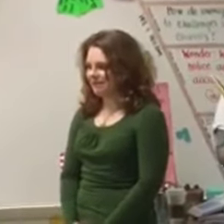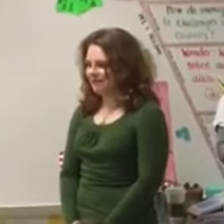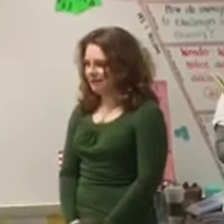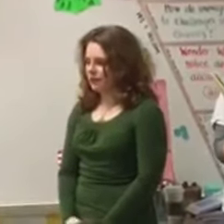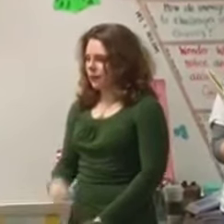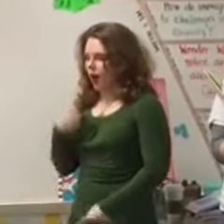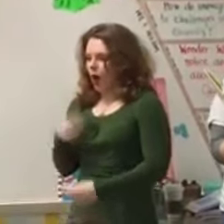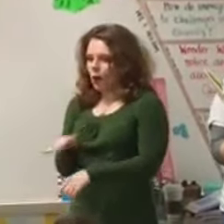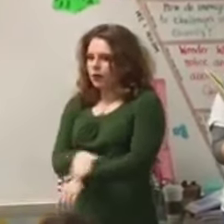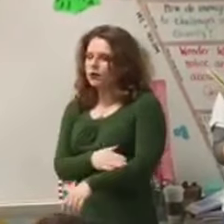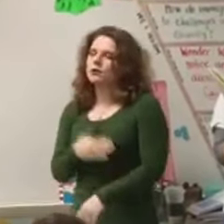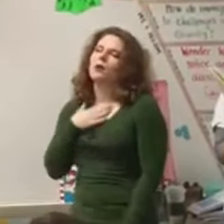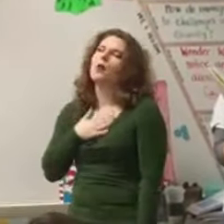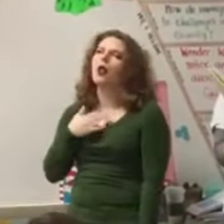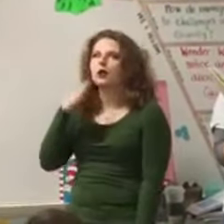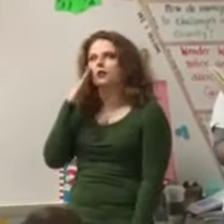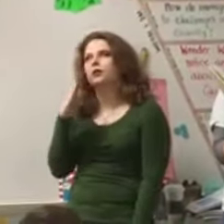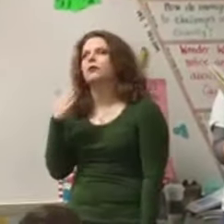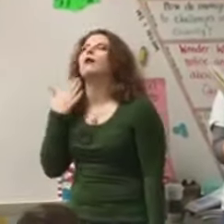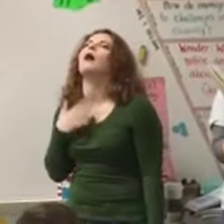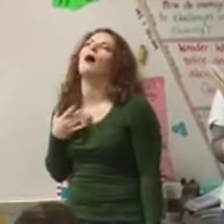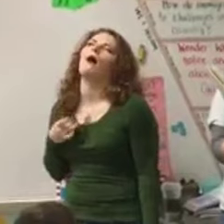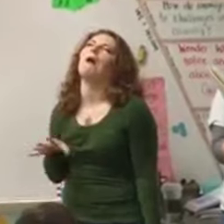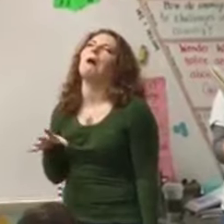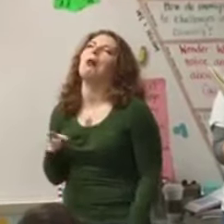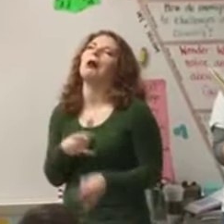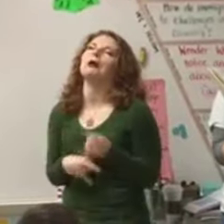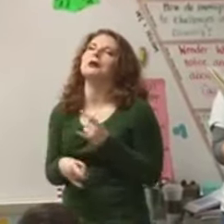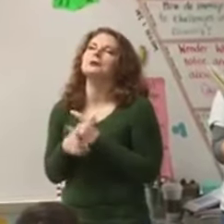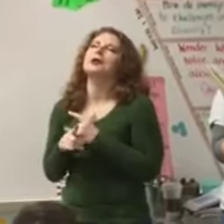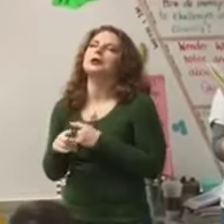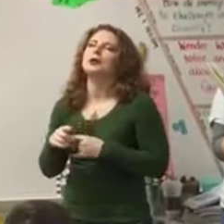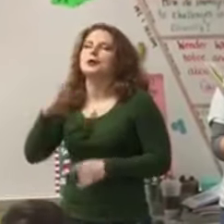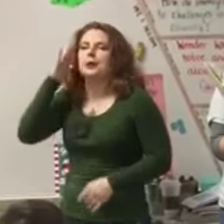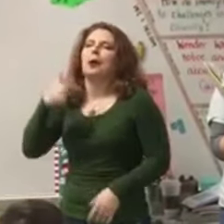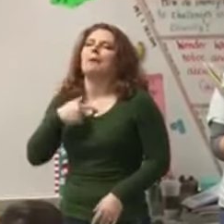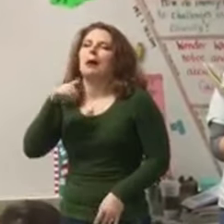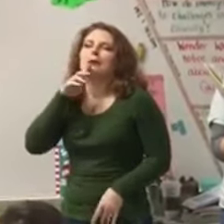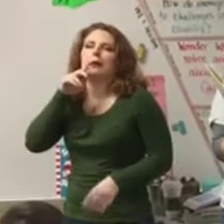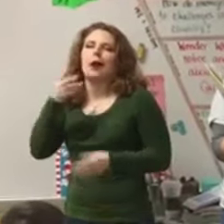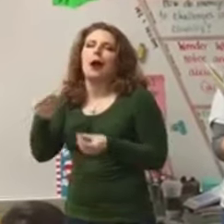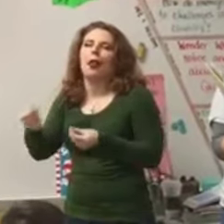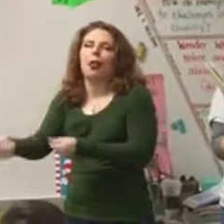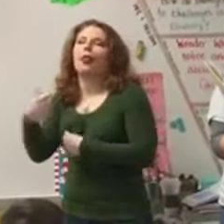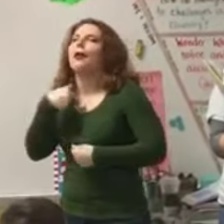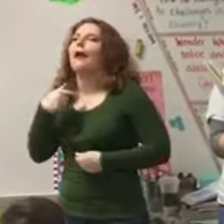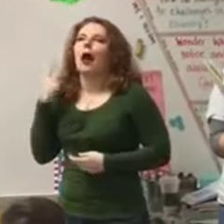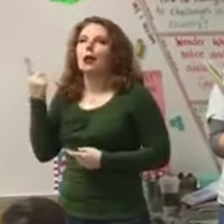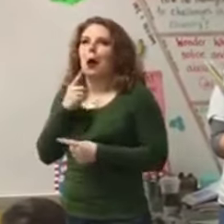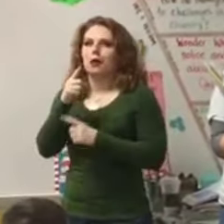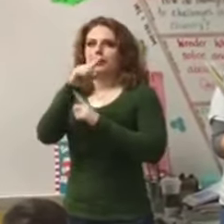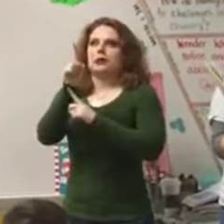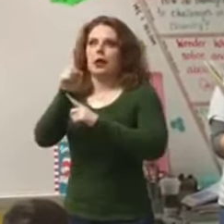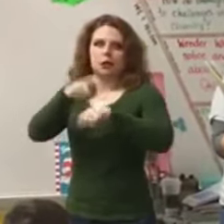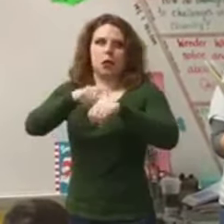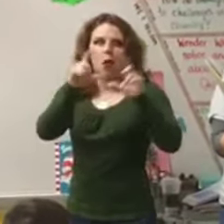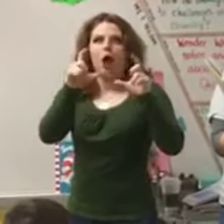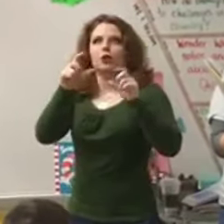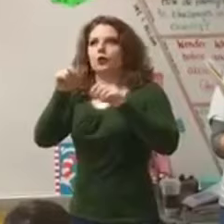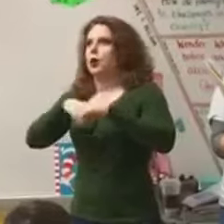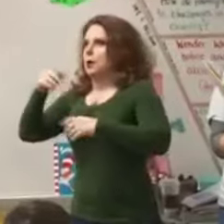Oh, and I always slow down. Please, sir, I don't like this trick, sir. My tongue isn't quick or slick, sir. I get all those ticks and clocks,